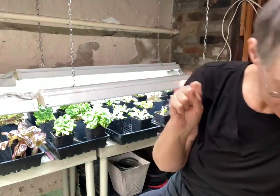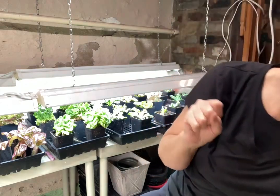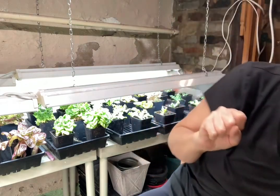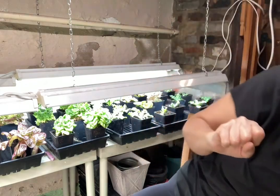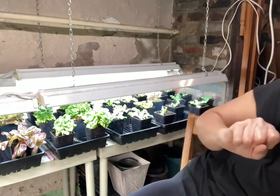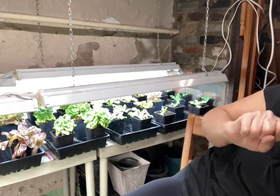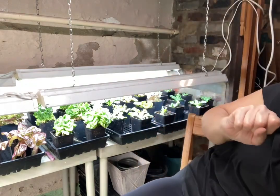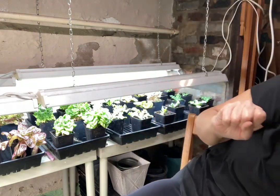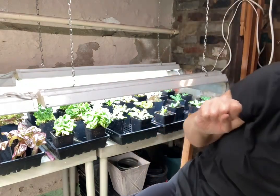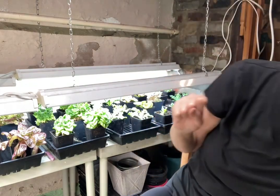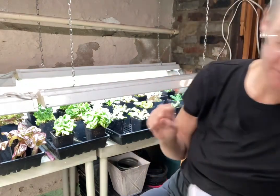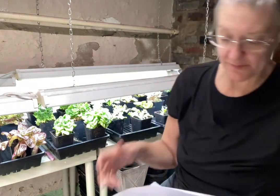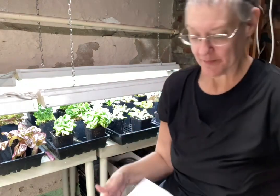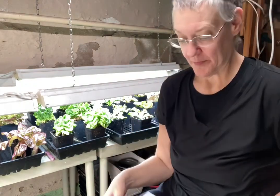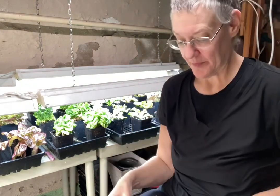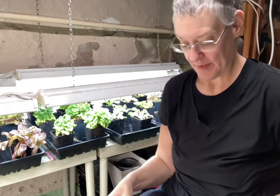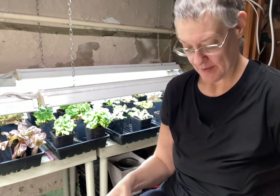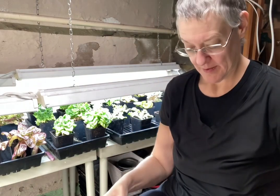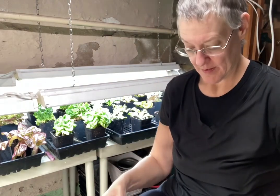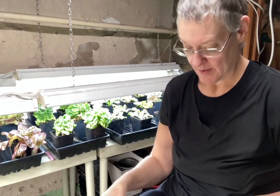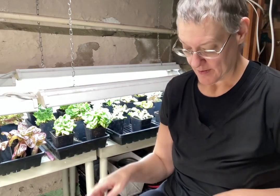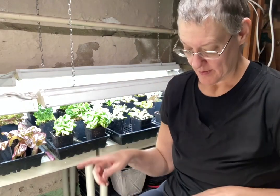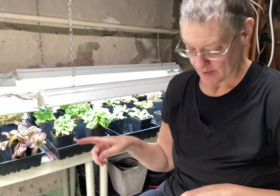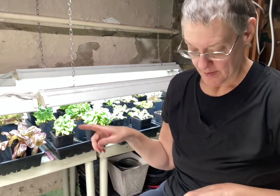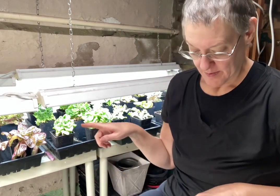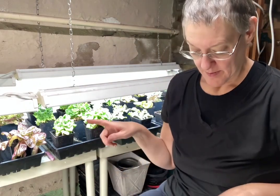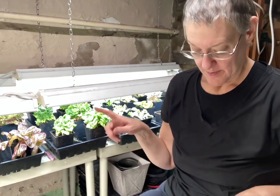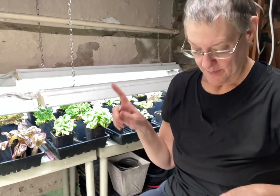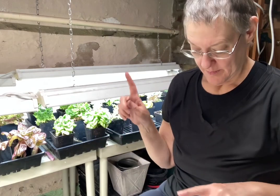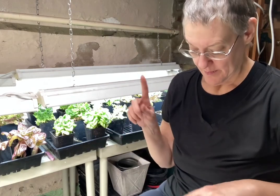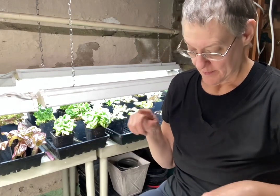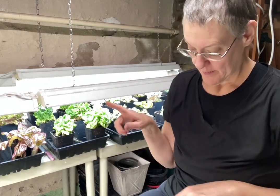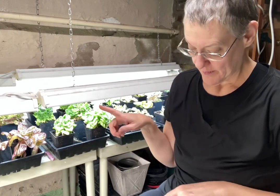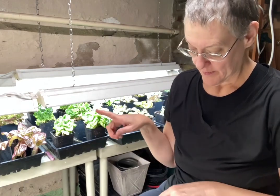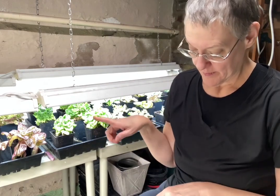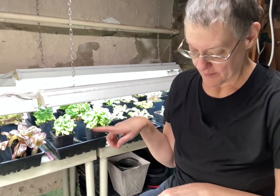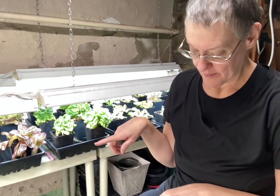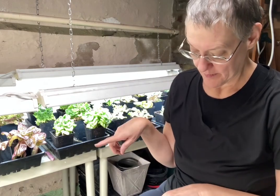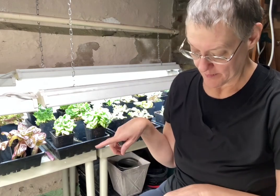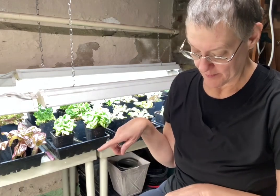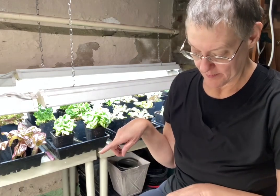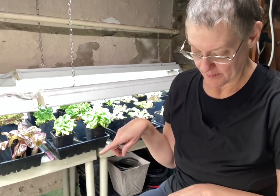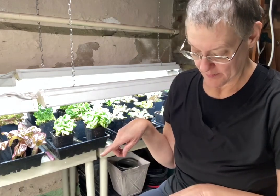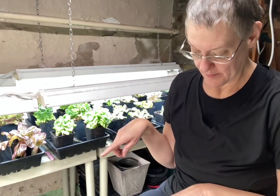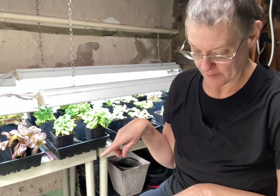check my notes for a second. Let me pick it up here. Where is it?